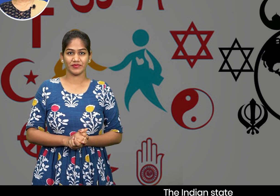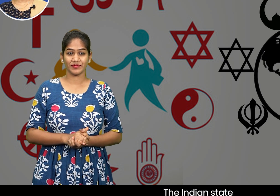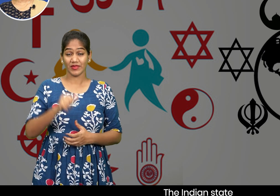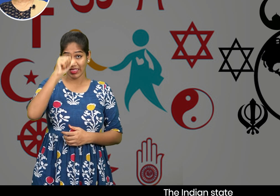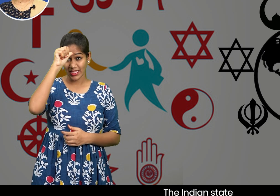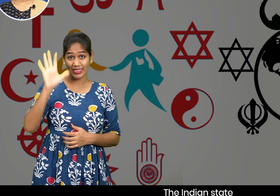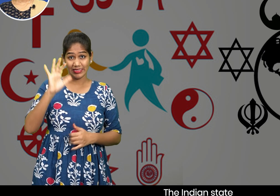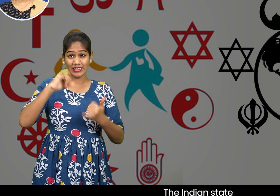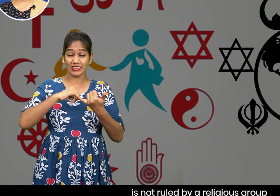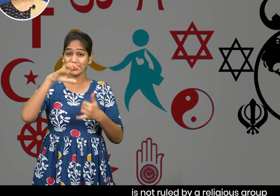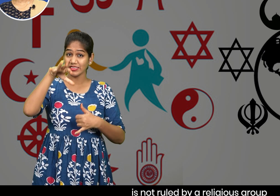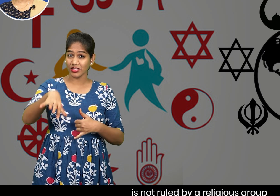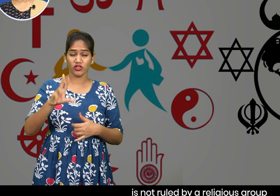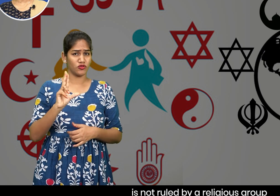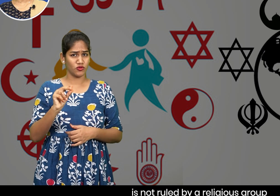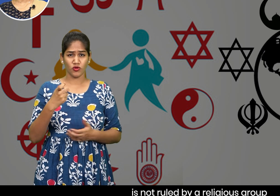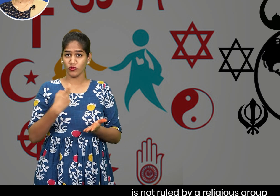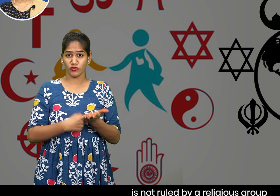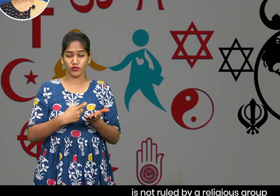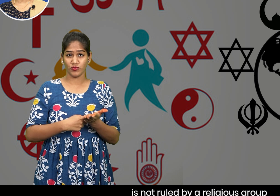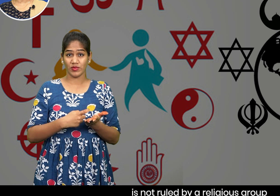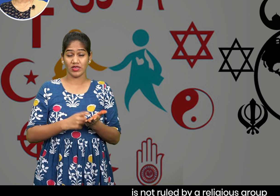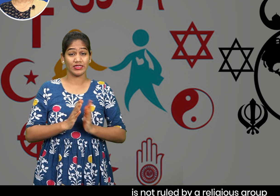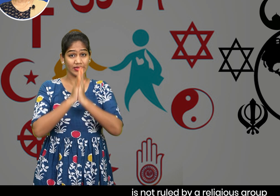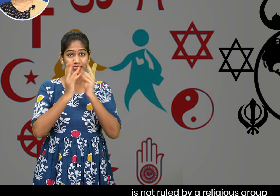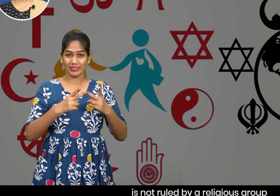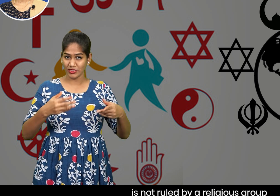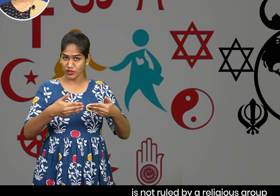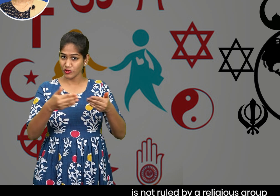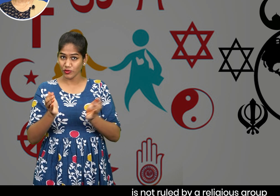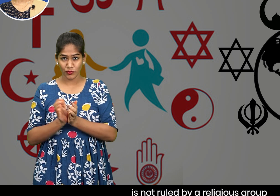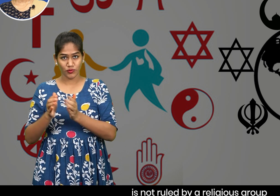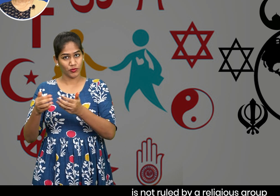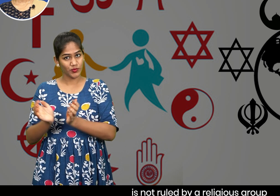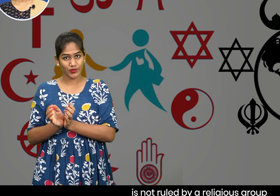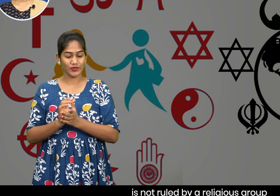The Indian state is not ruled by religious group,